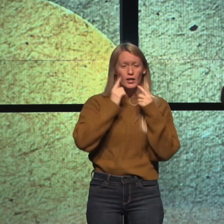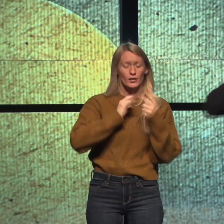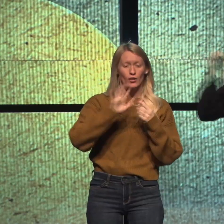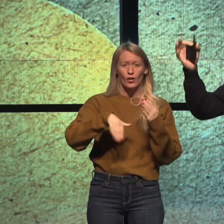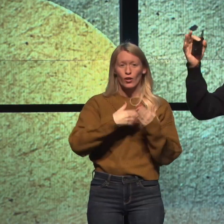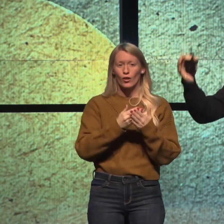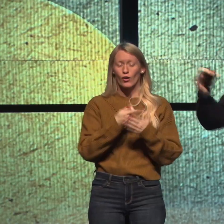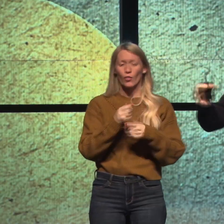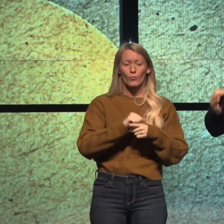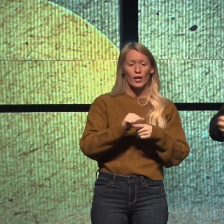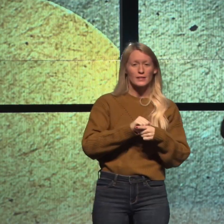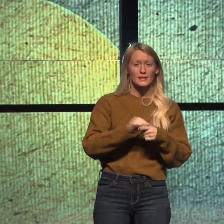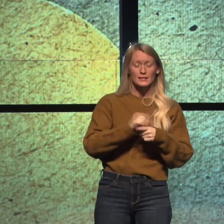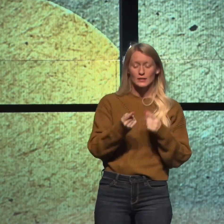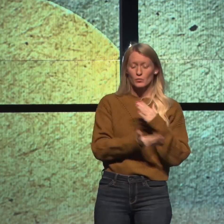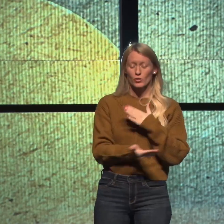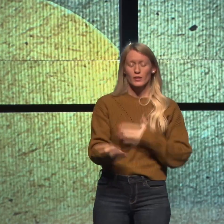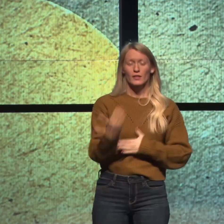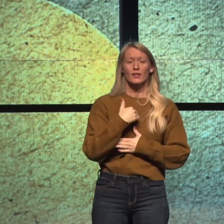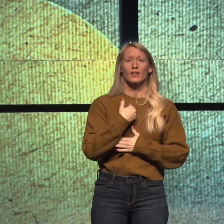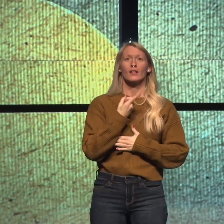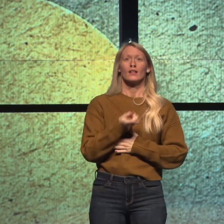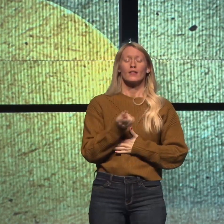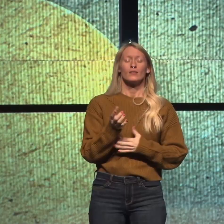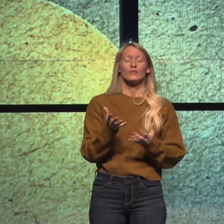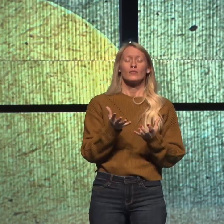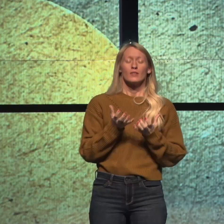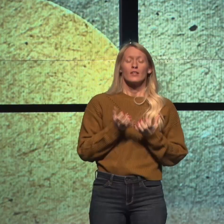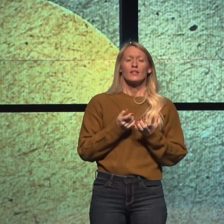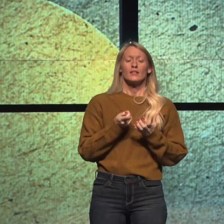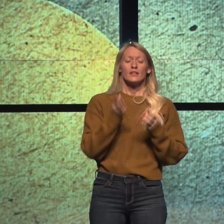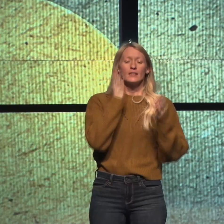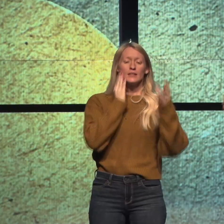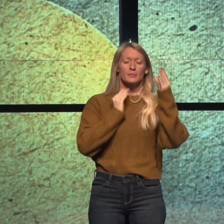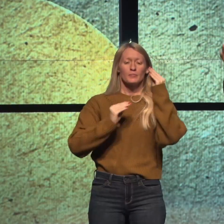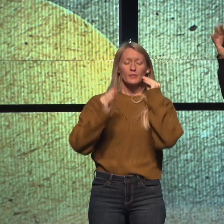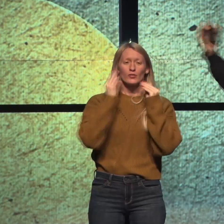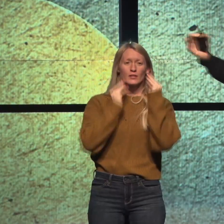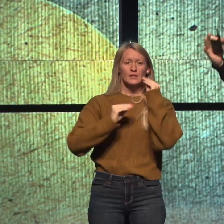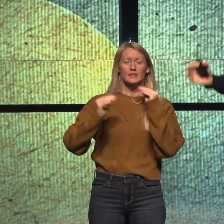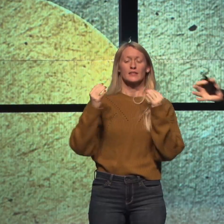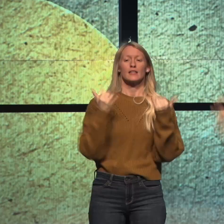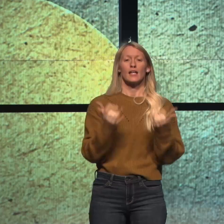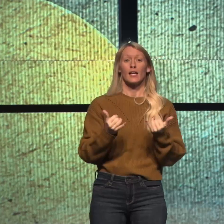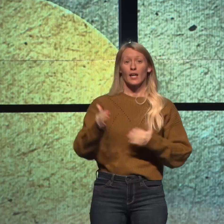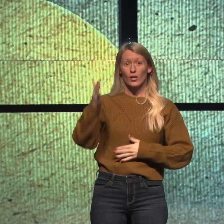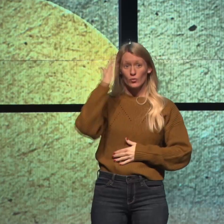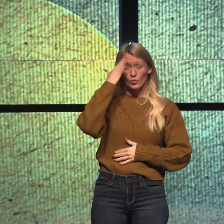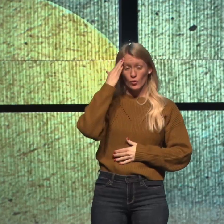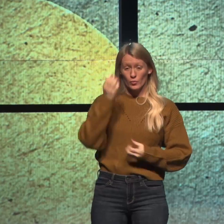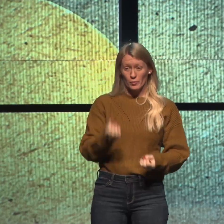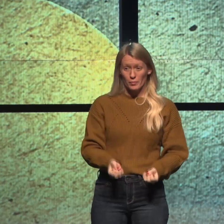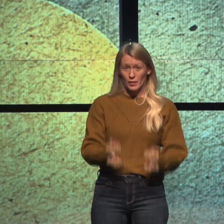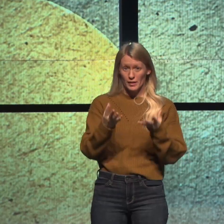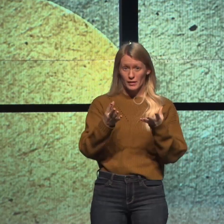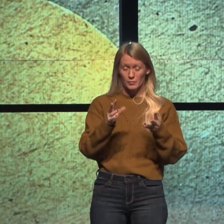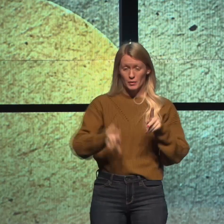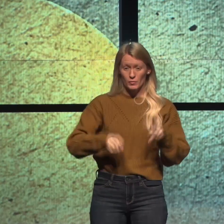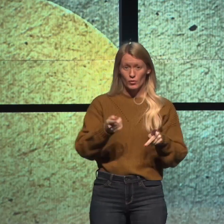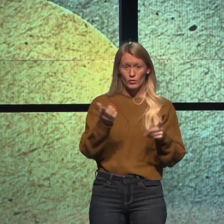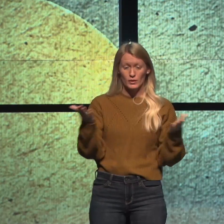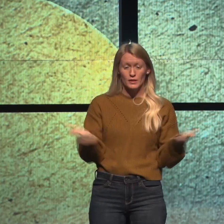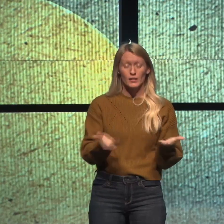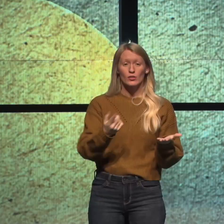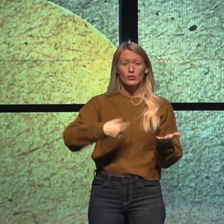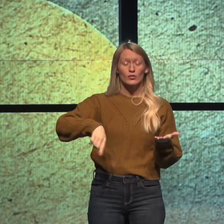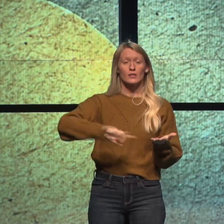I basically begged that we would experience God today. And I know that there are many, many in here today who come with